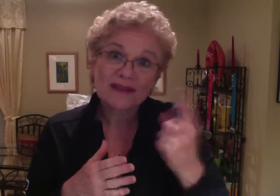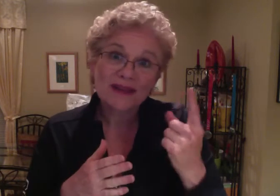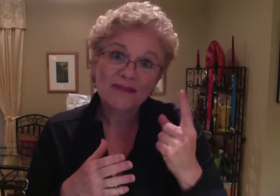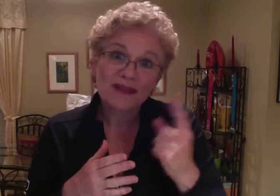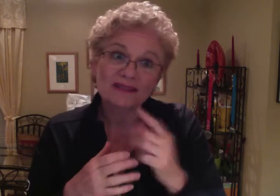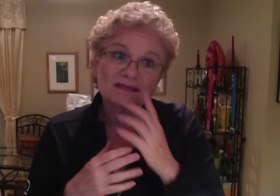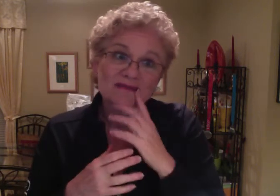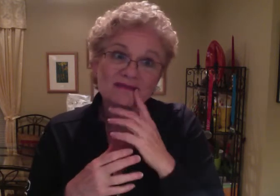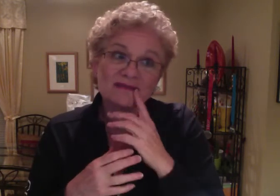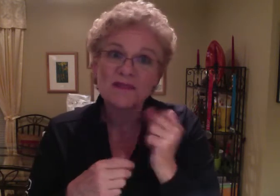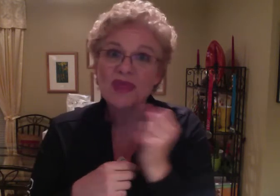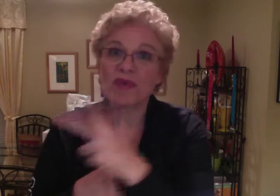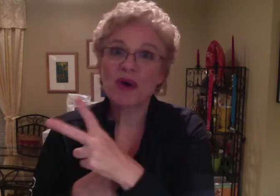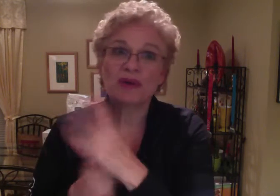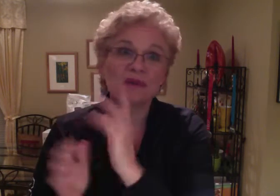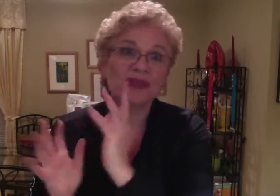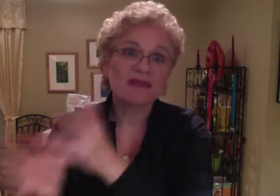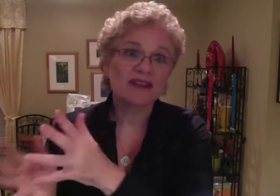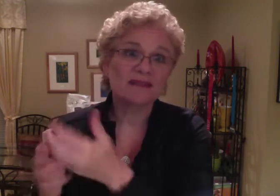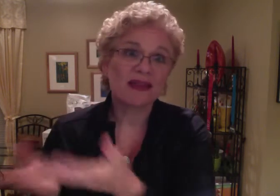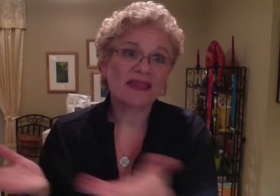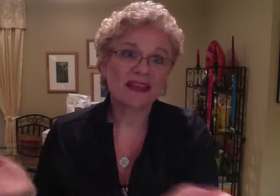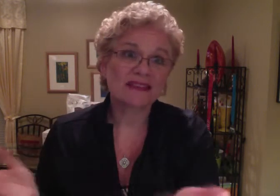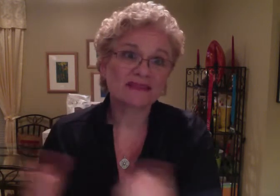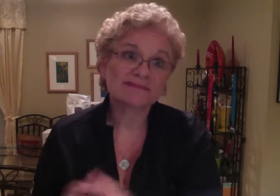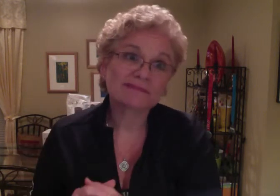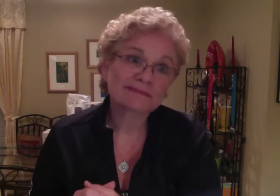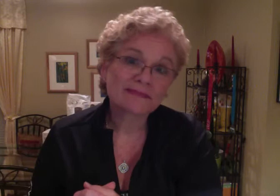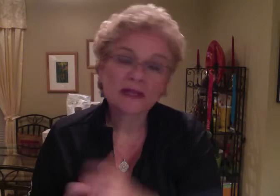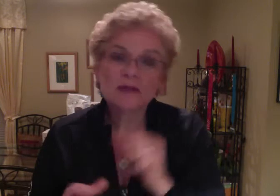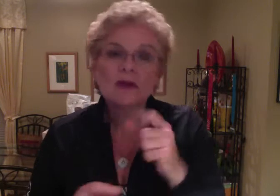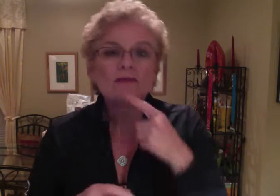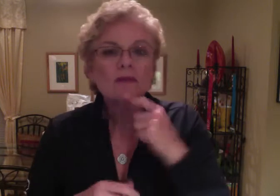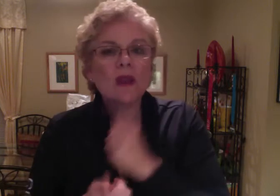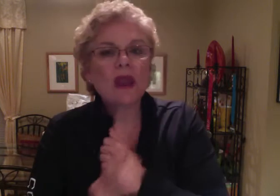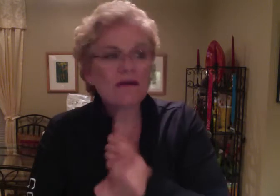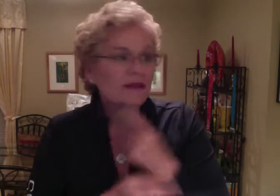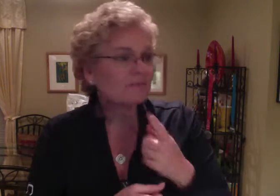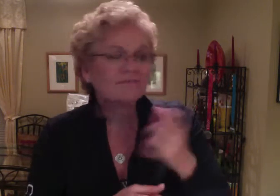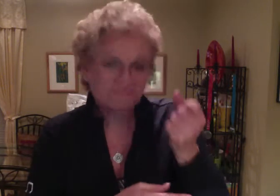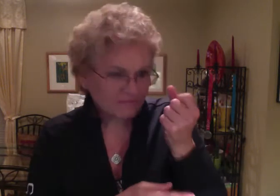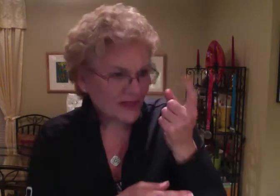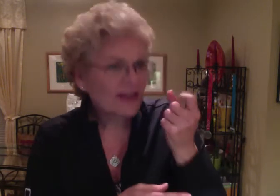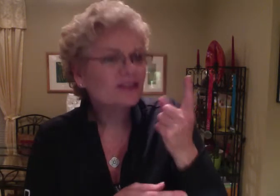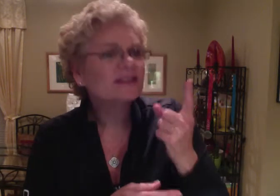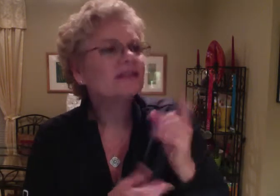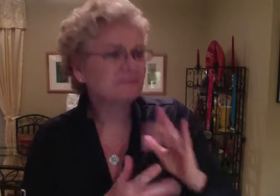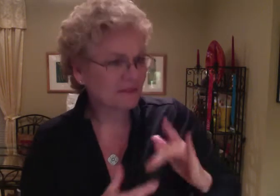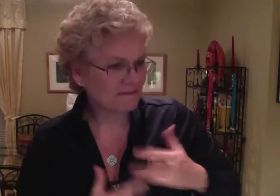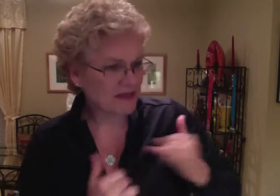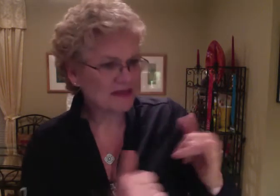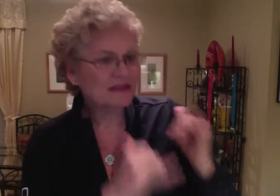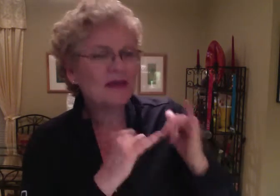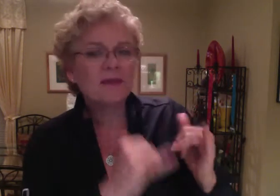stuff. So you have to lovingly say, I understand, and I felt the same way, but I want to encourage